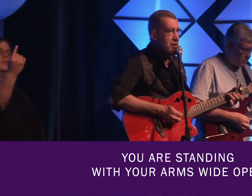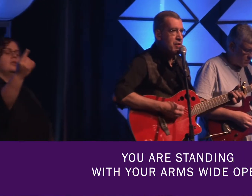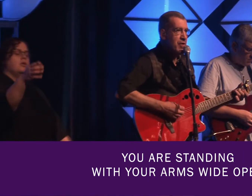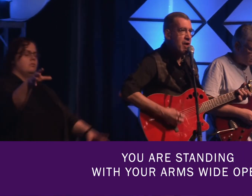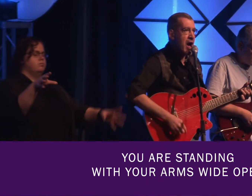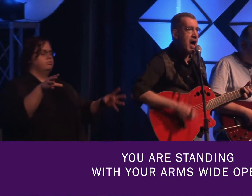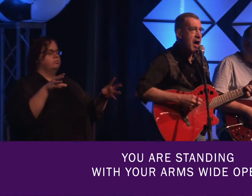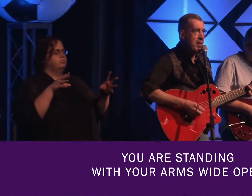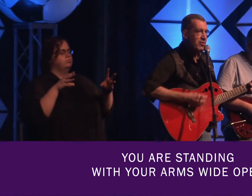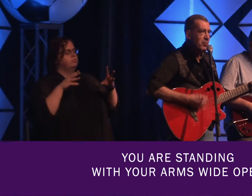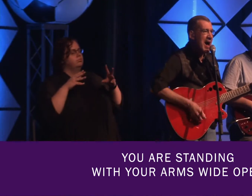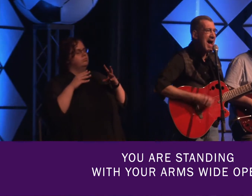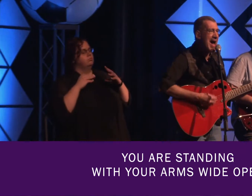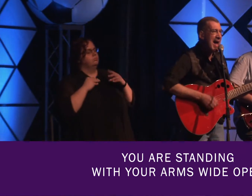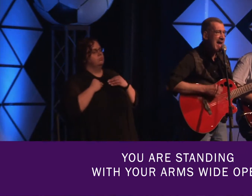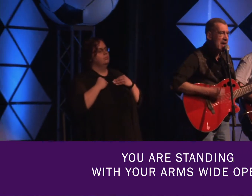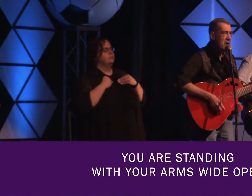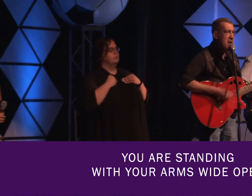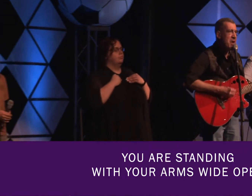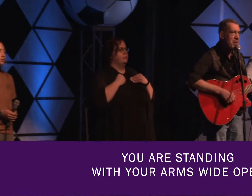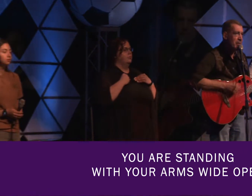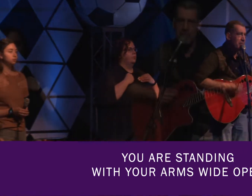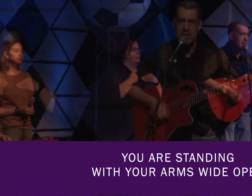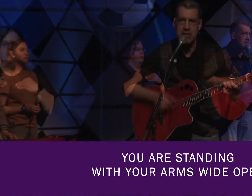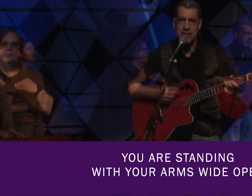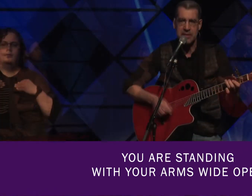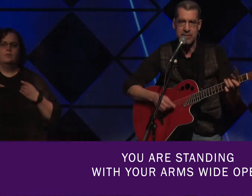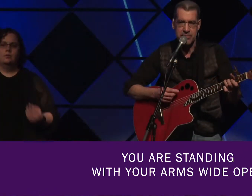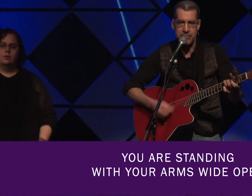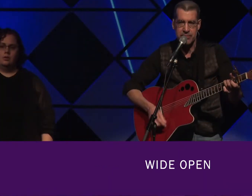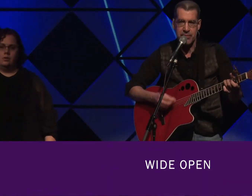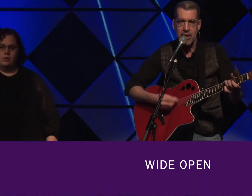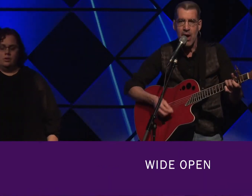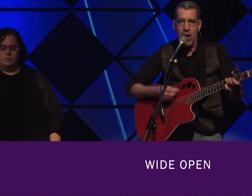with your arms wide open,